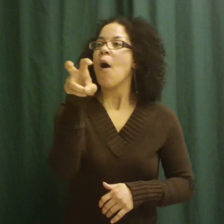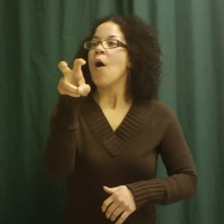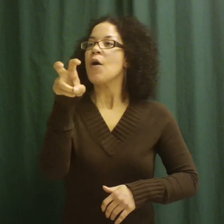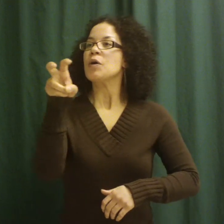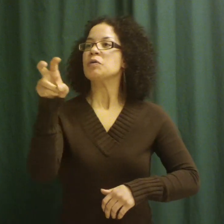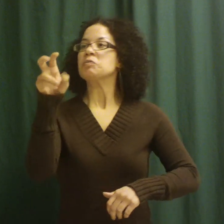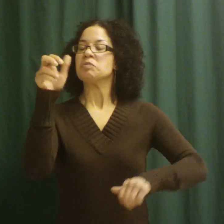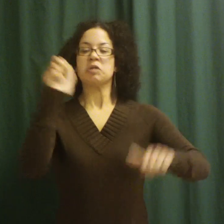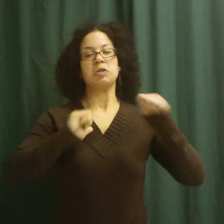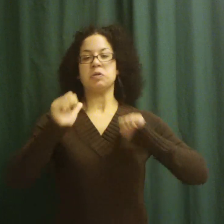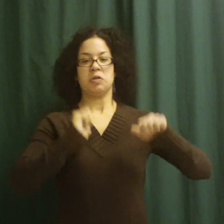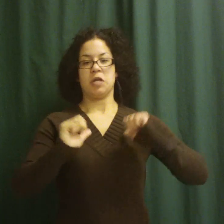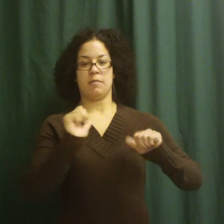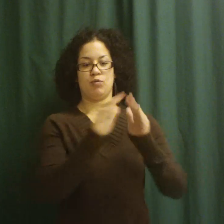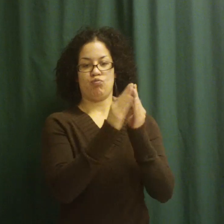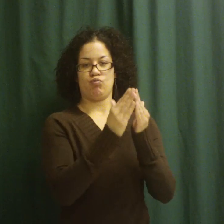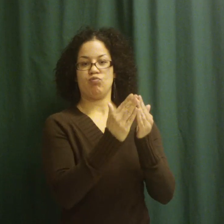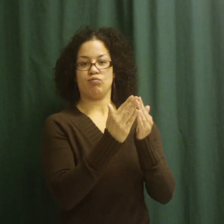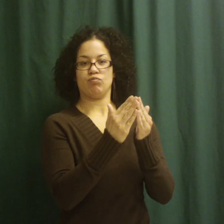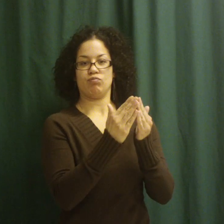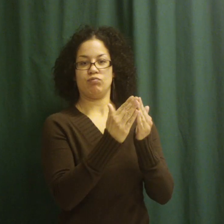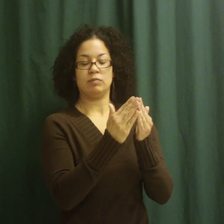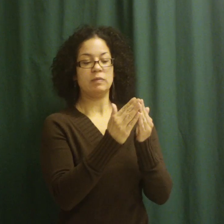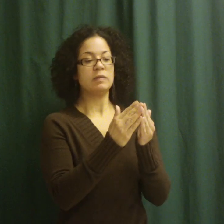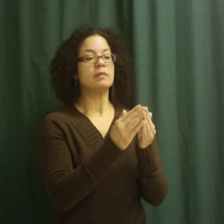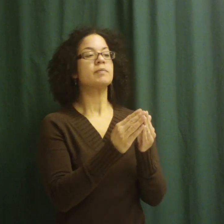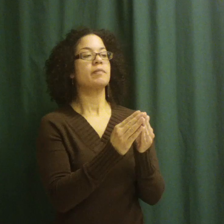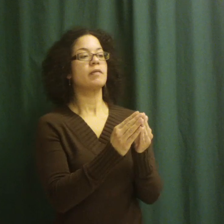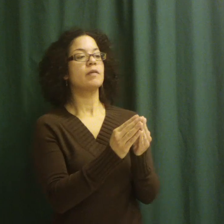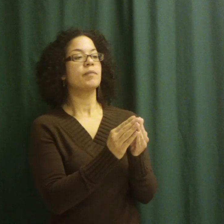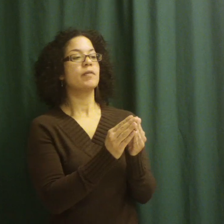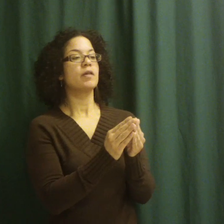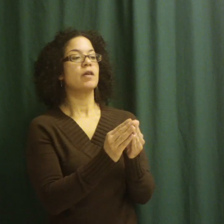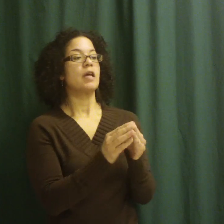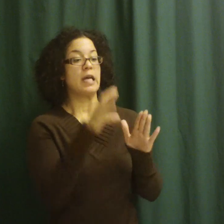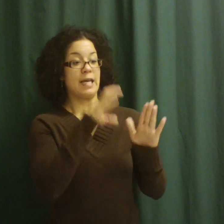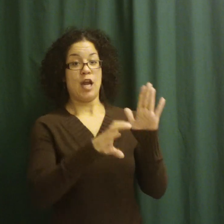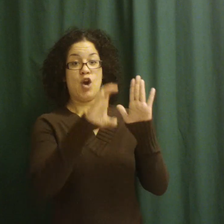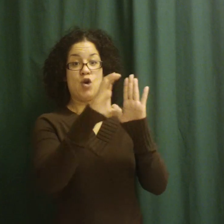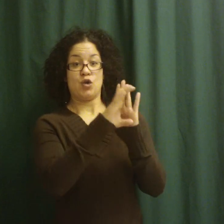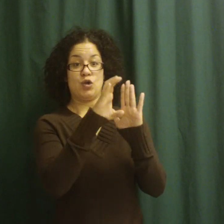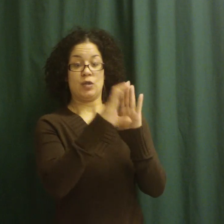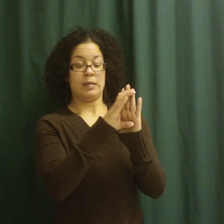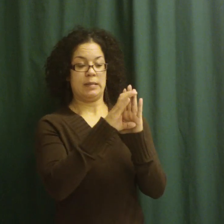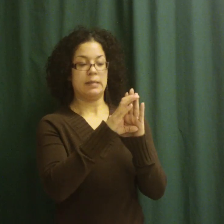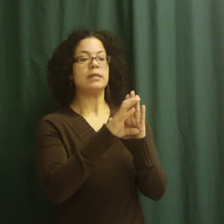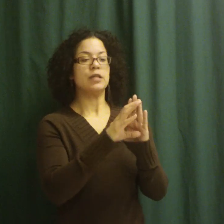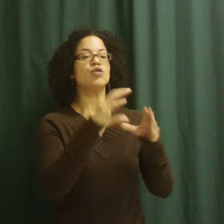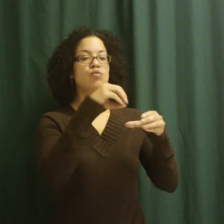None of the characters in the story know algebra at the beginning of the